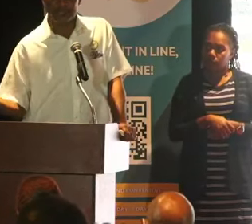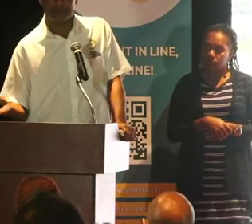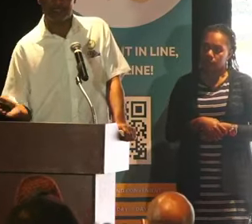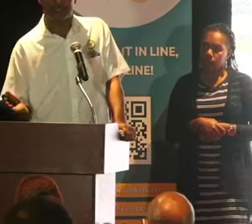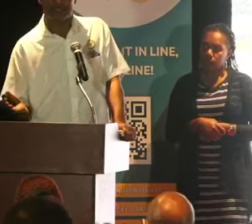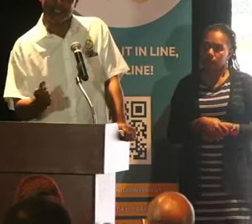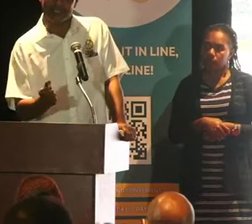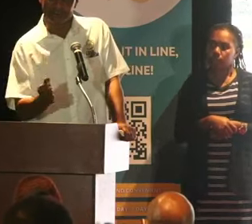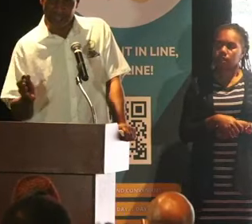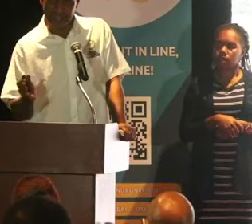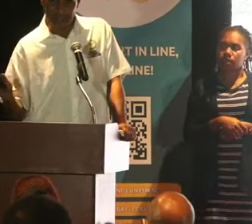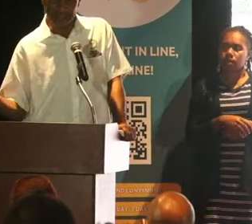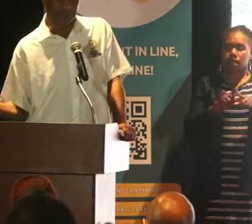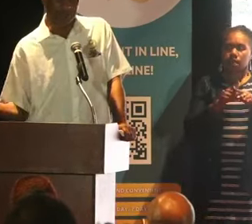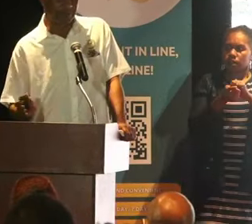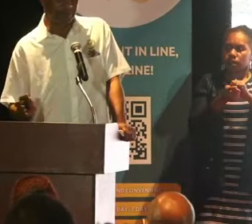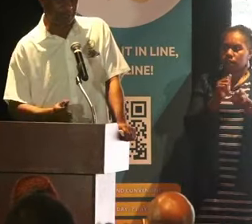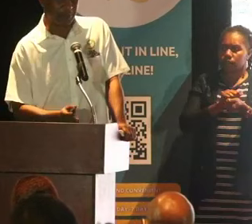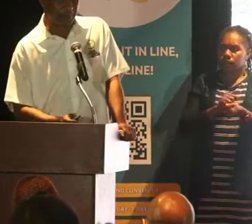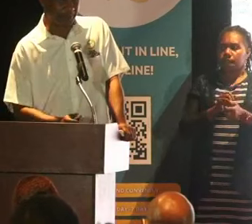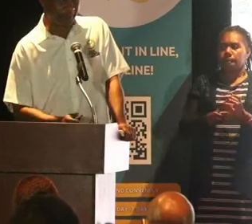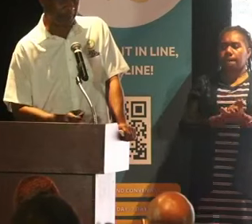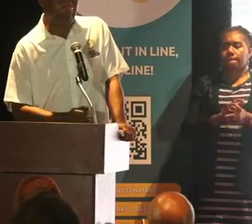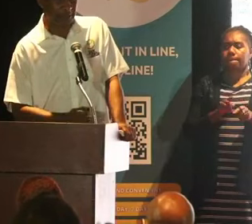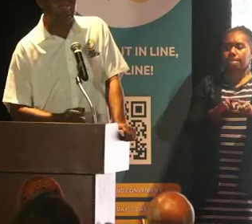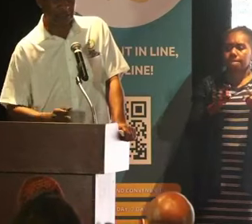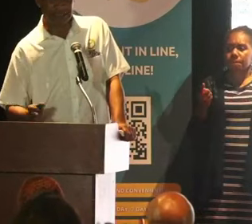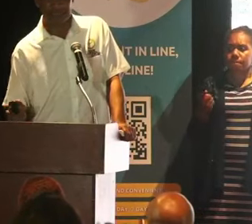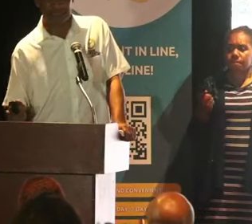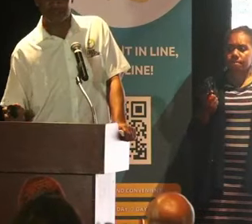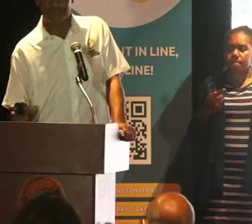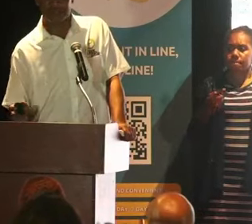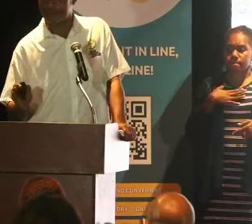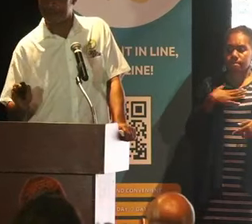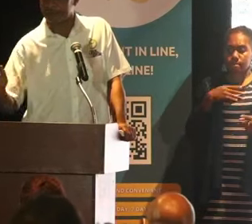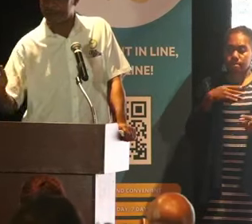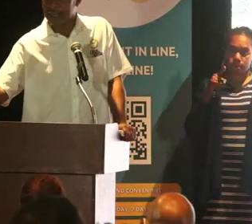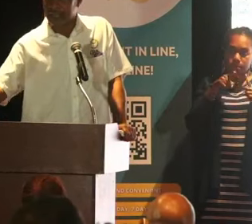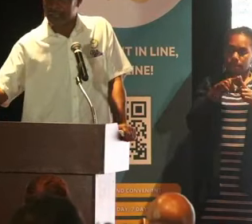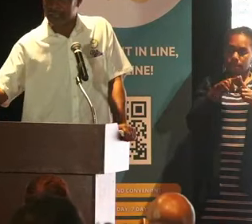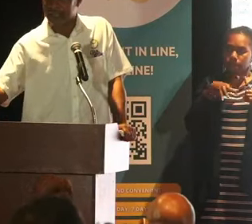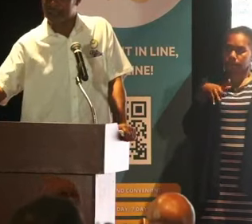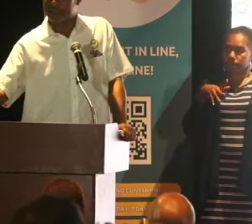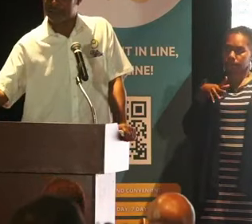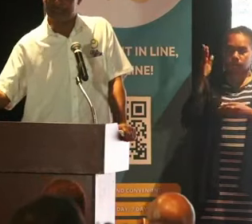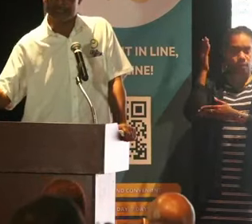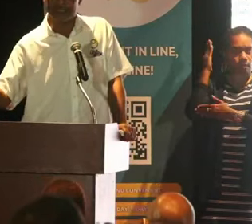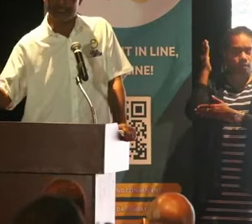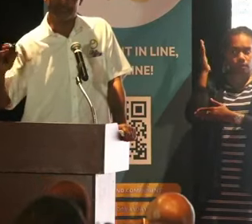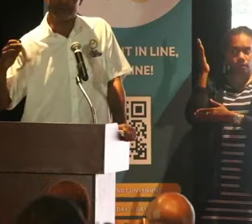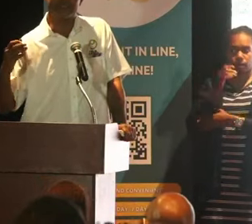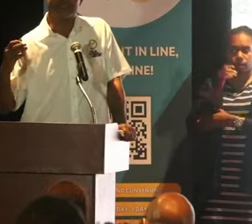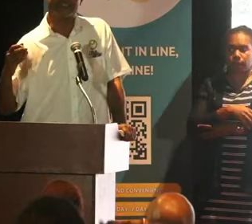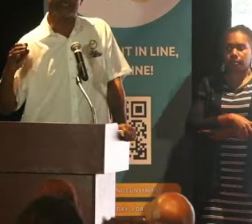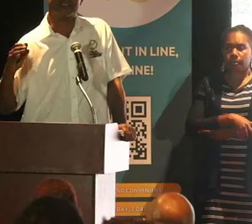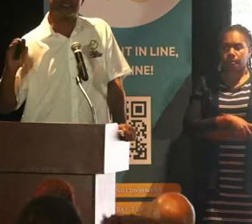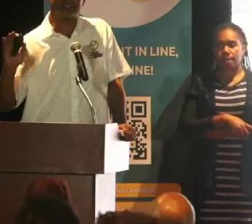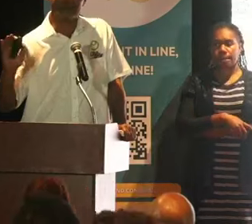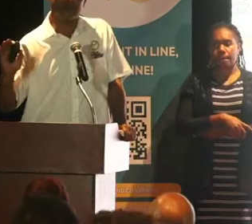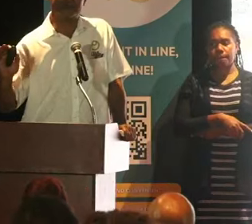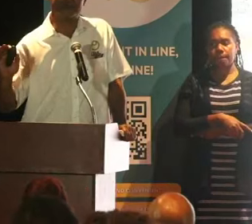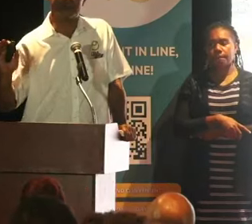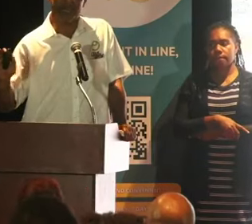individual companies. Those are different elements of it. But the purpose of my presentation here is to address the audience here, which we see is